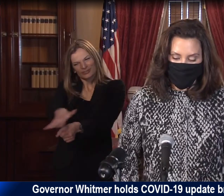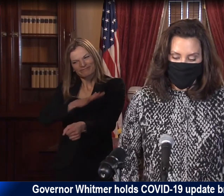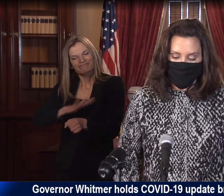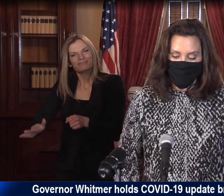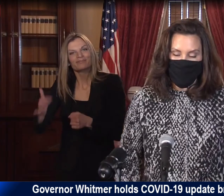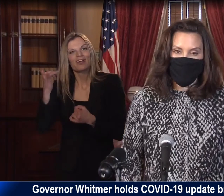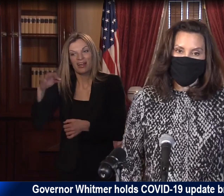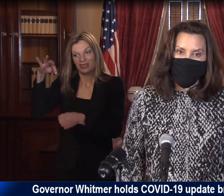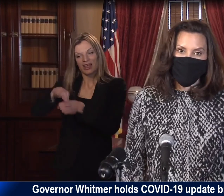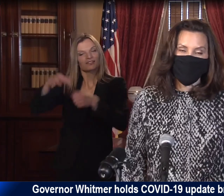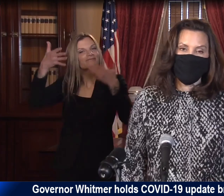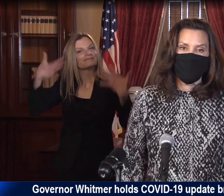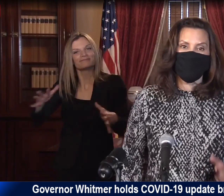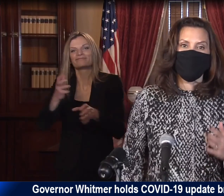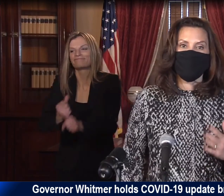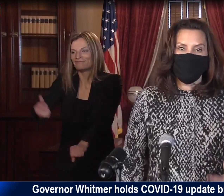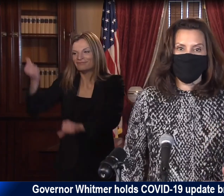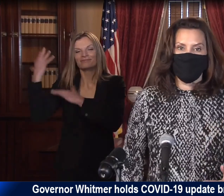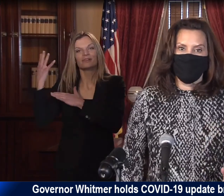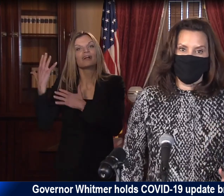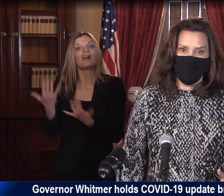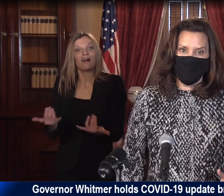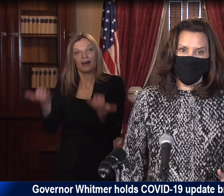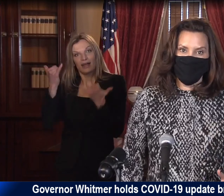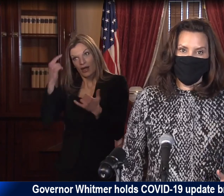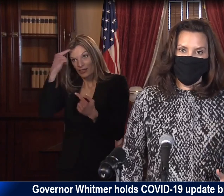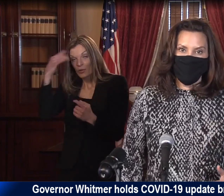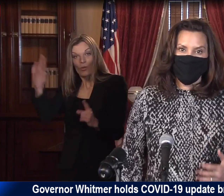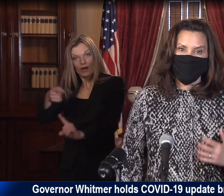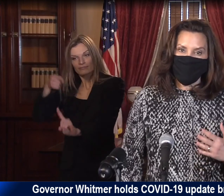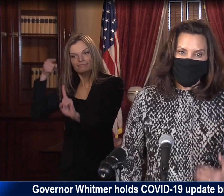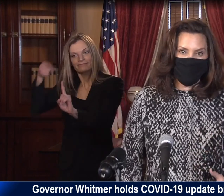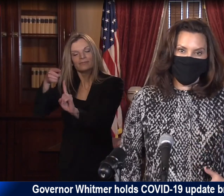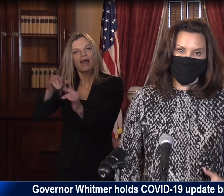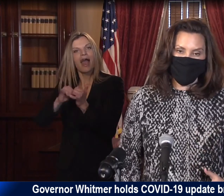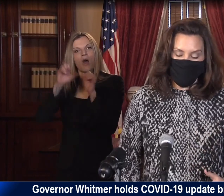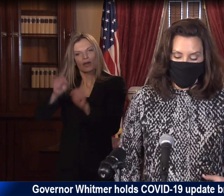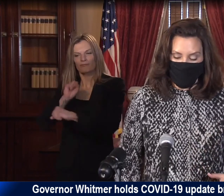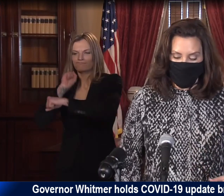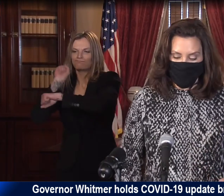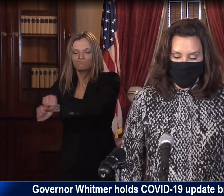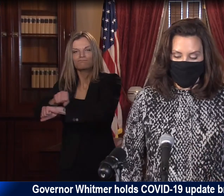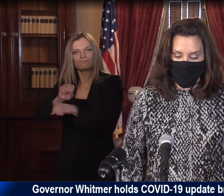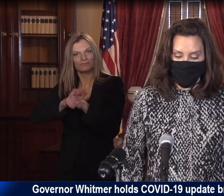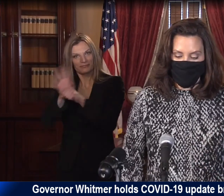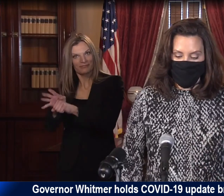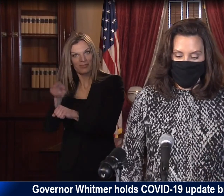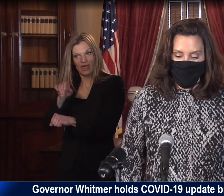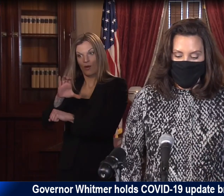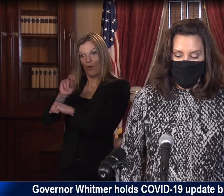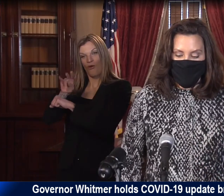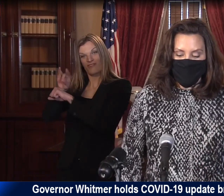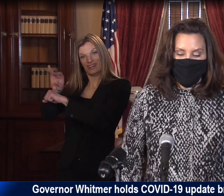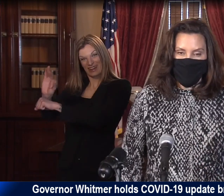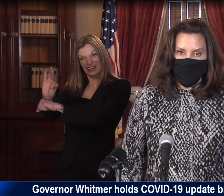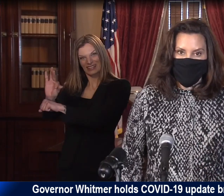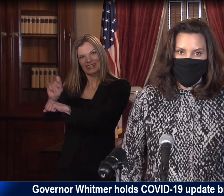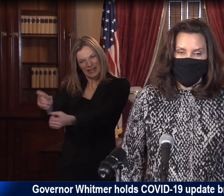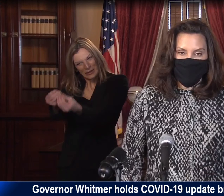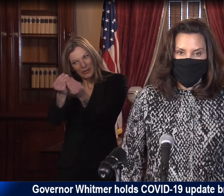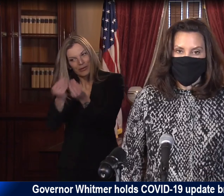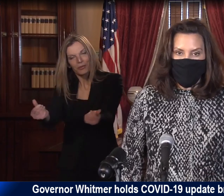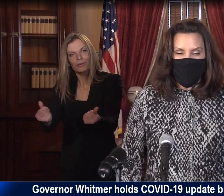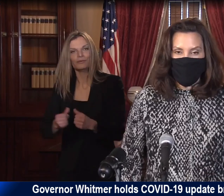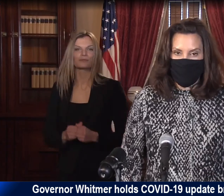all and focus on our common enemy, this virus, COVID-19. As